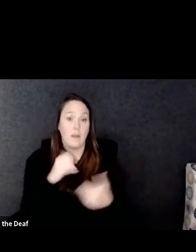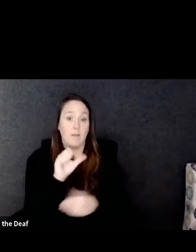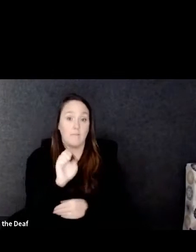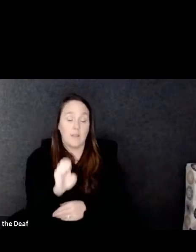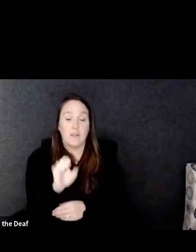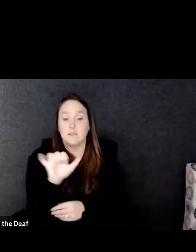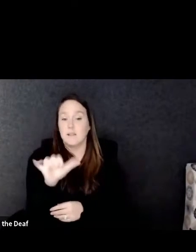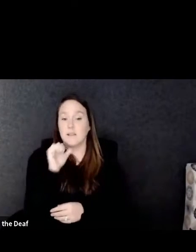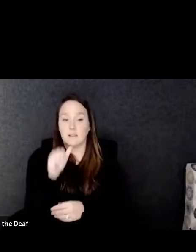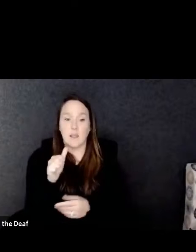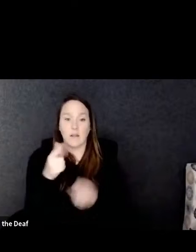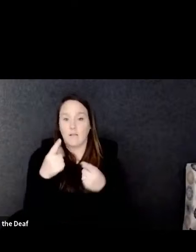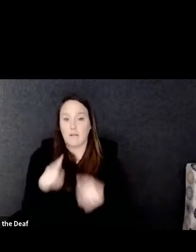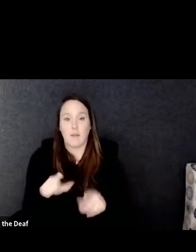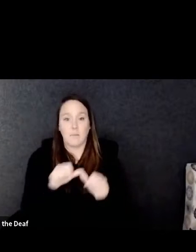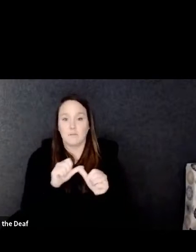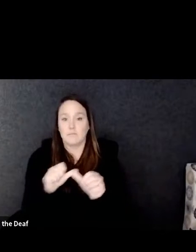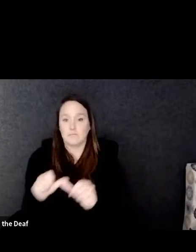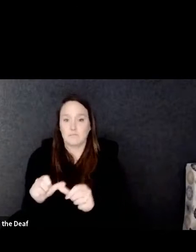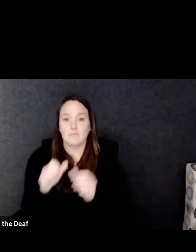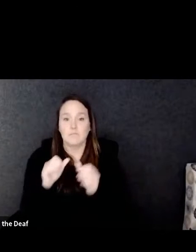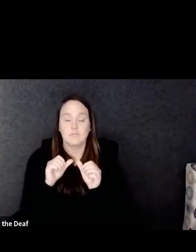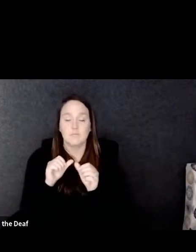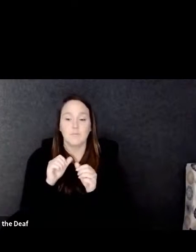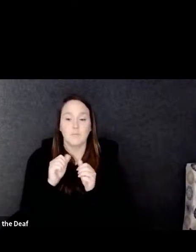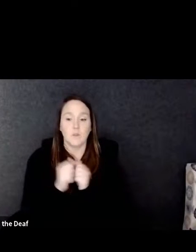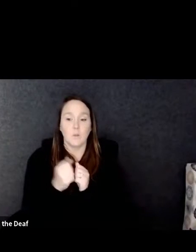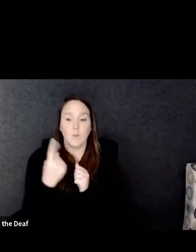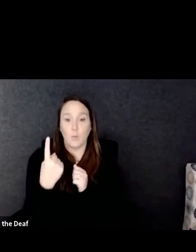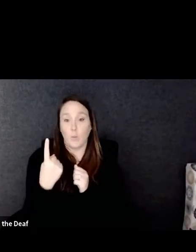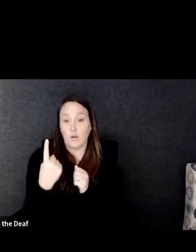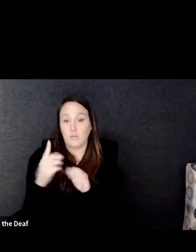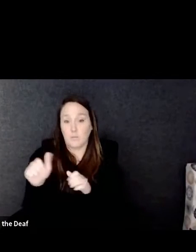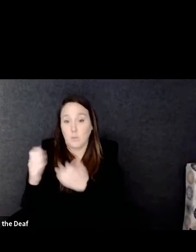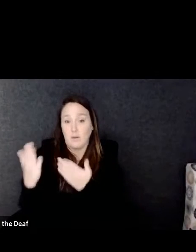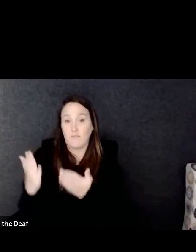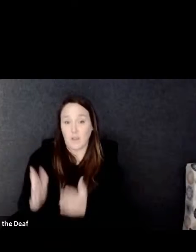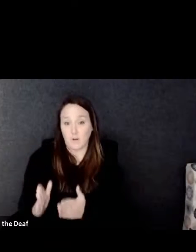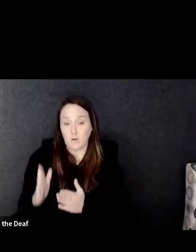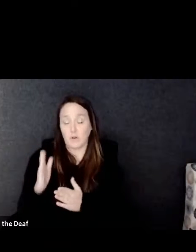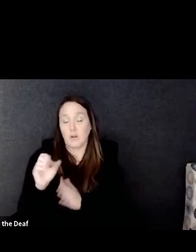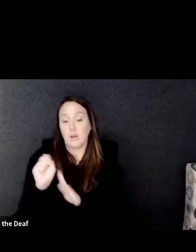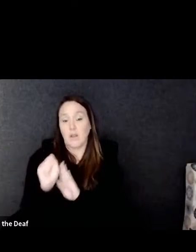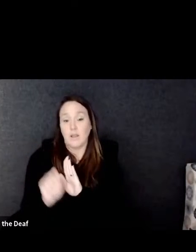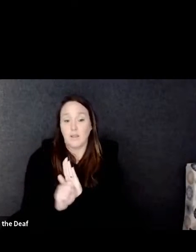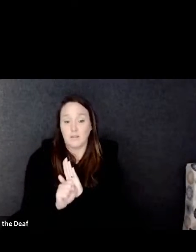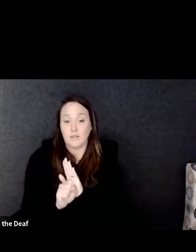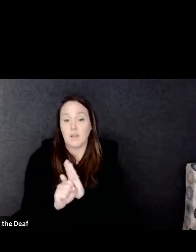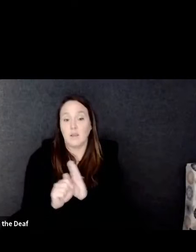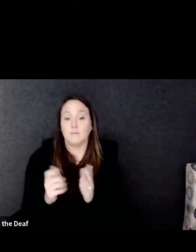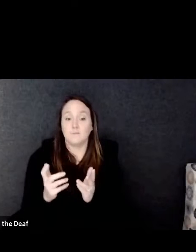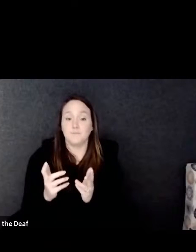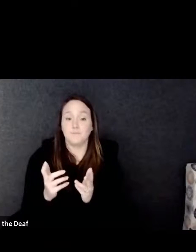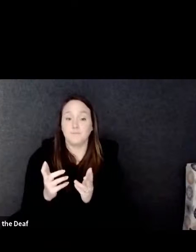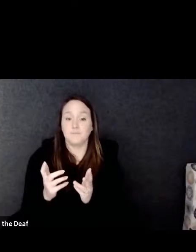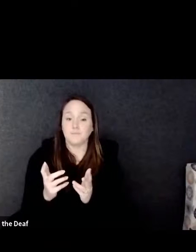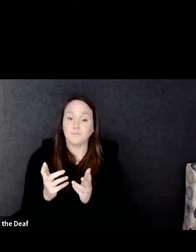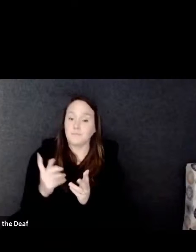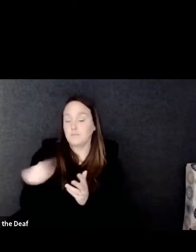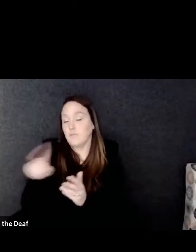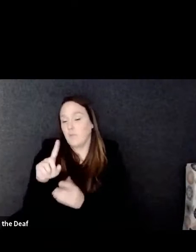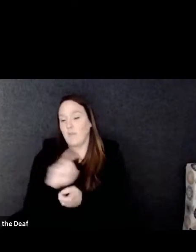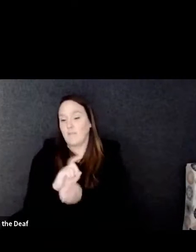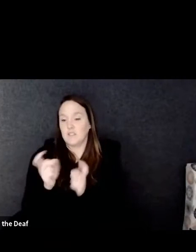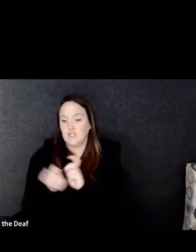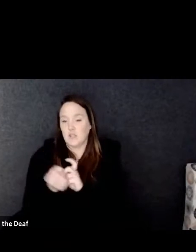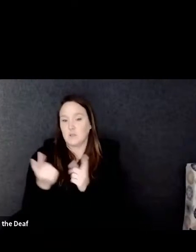happening consistently with one provider. The state has, they've changed